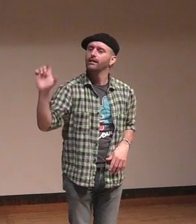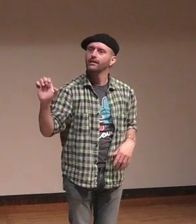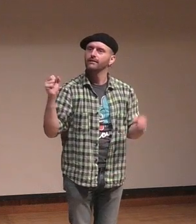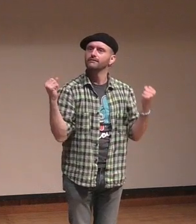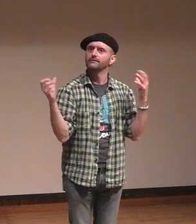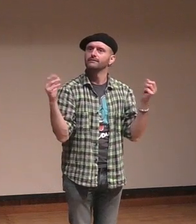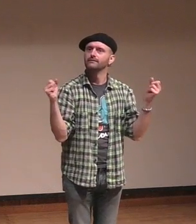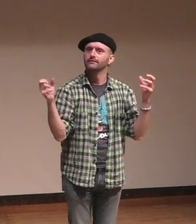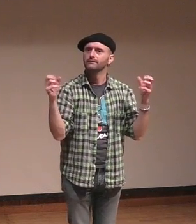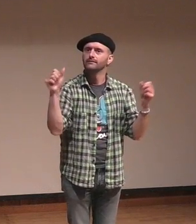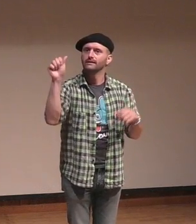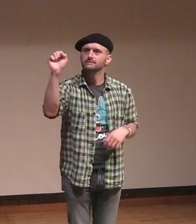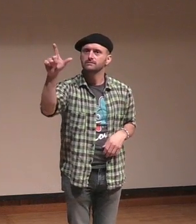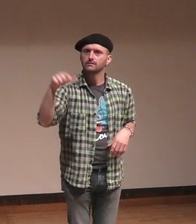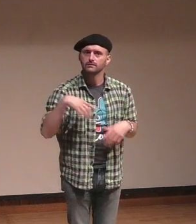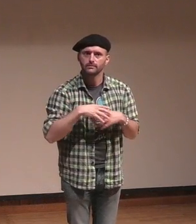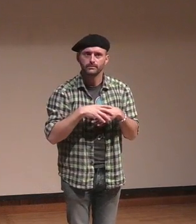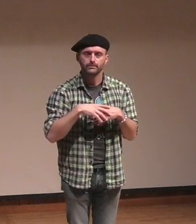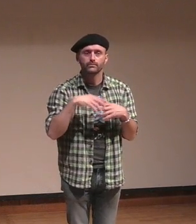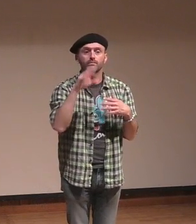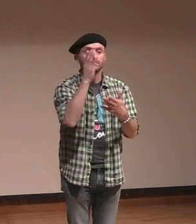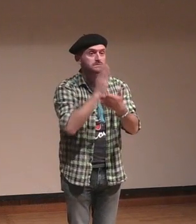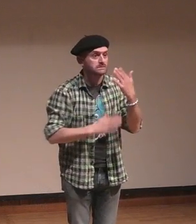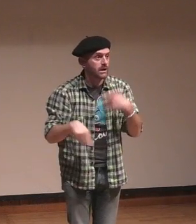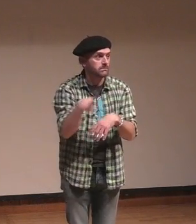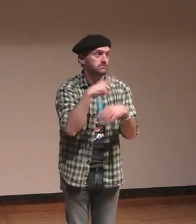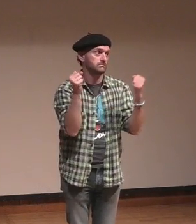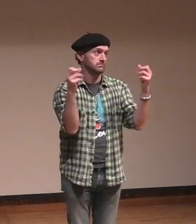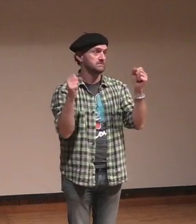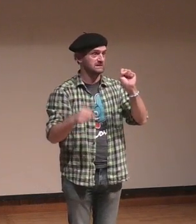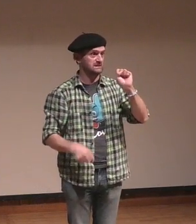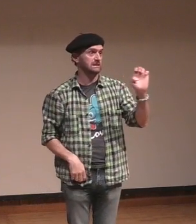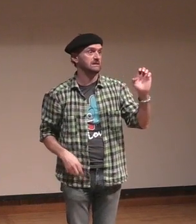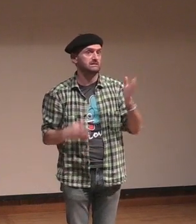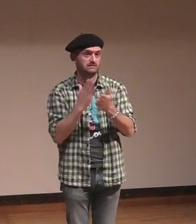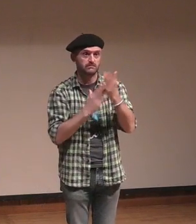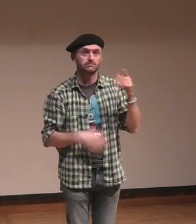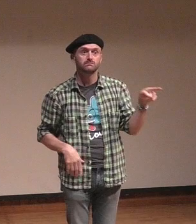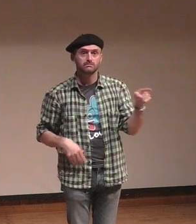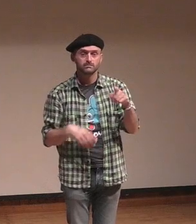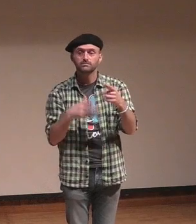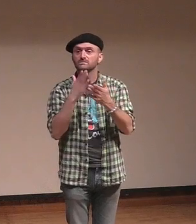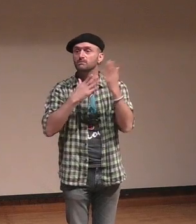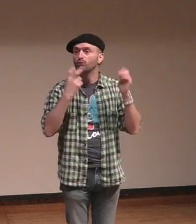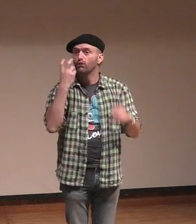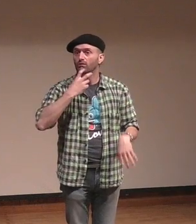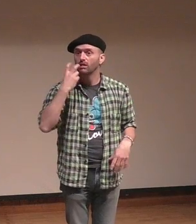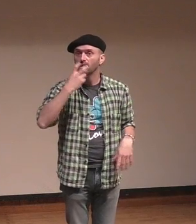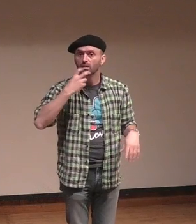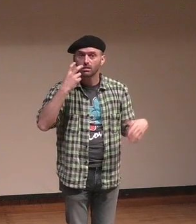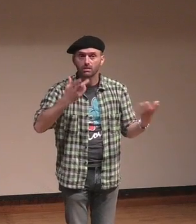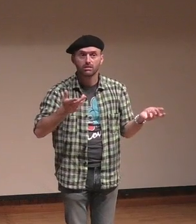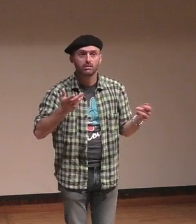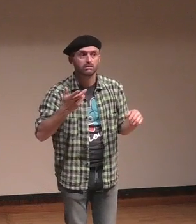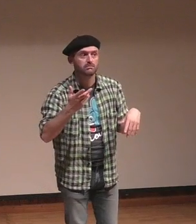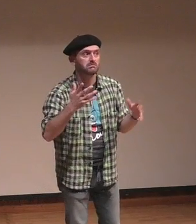And they all have their own style of signing ASL. Some of them signing exact English. Some are more